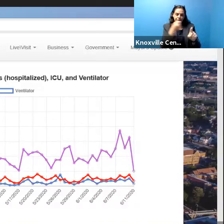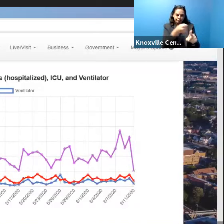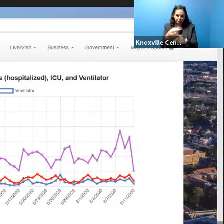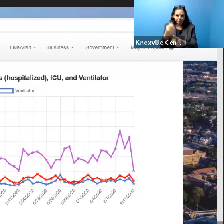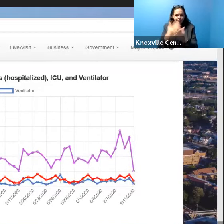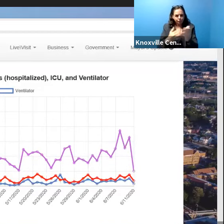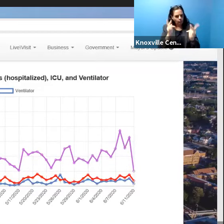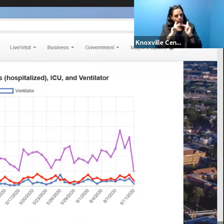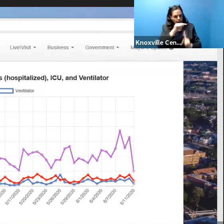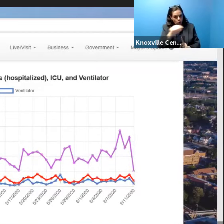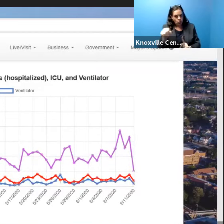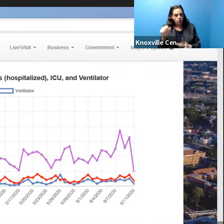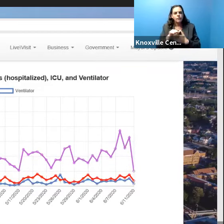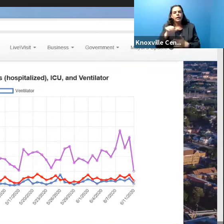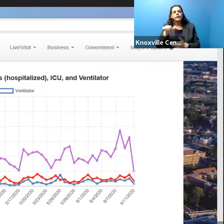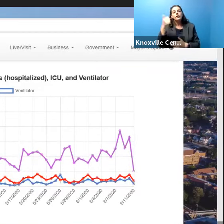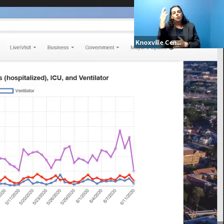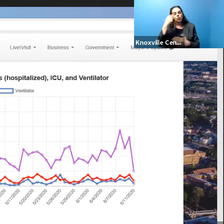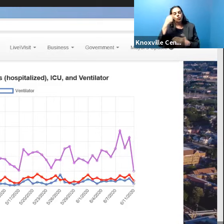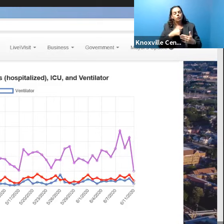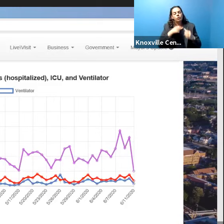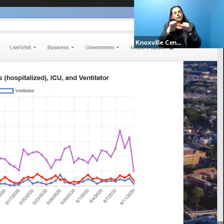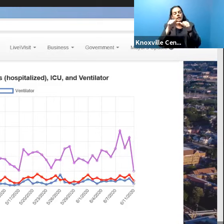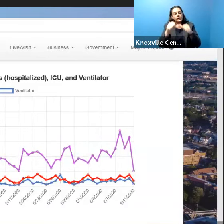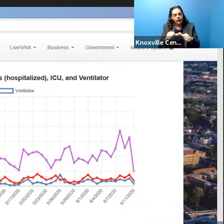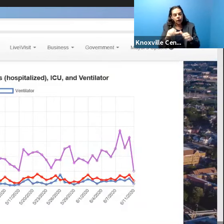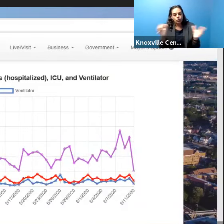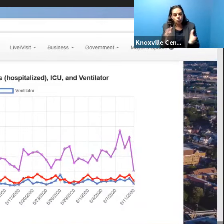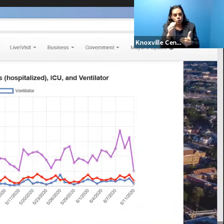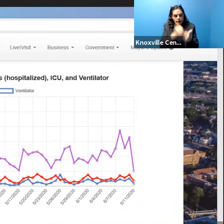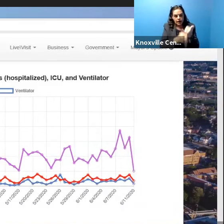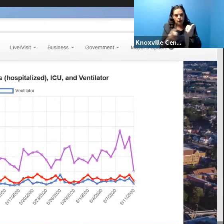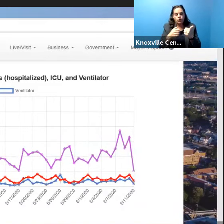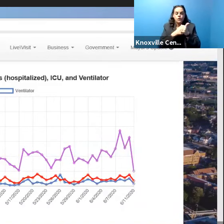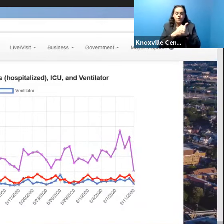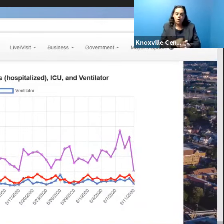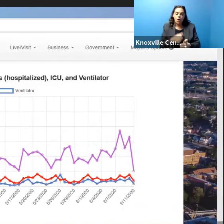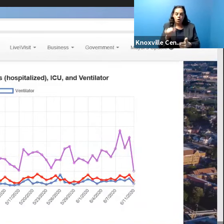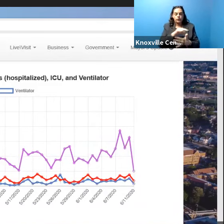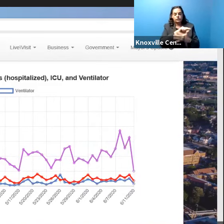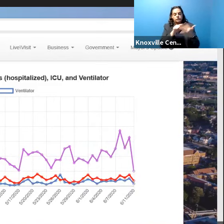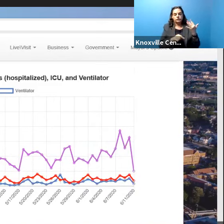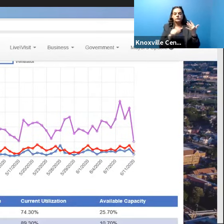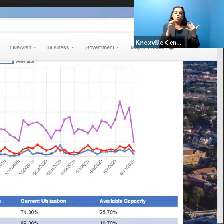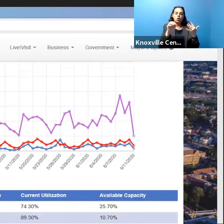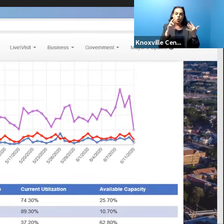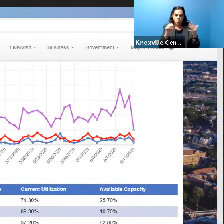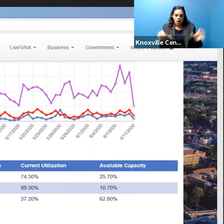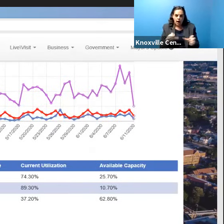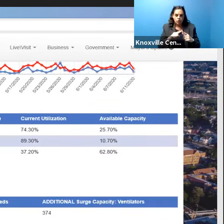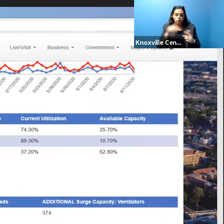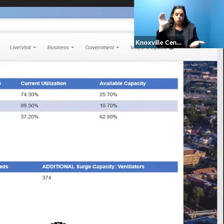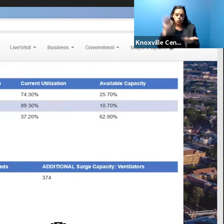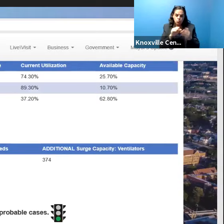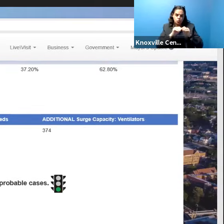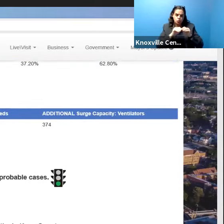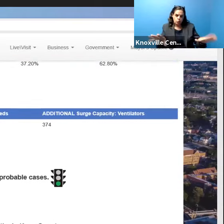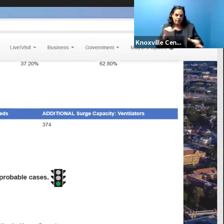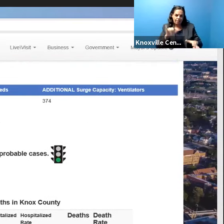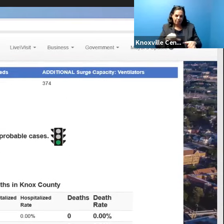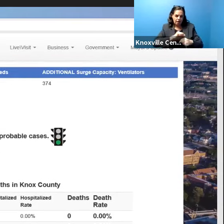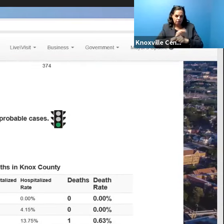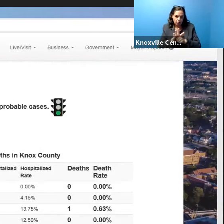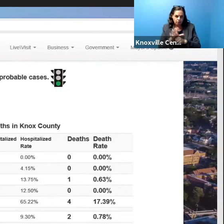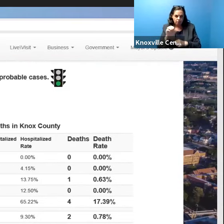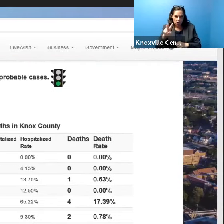another reason we continue to recommend and encourage everyone to follow the 5 core actions to reduce the spread of disease. Our